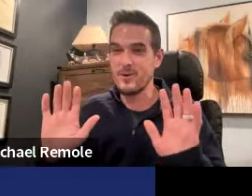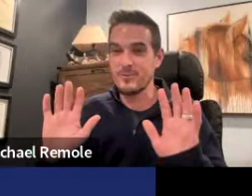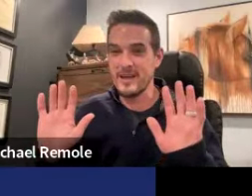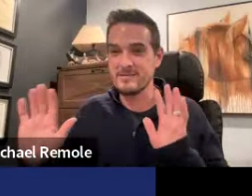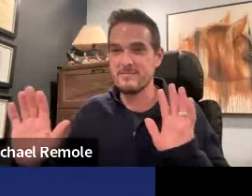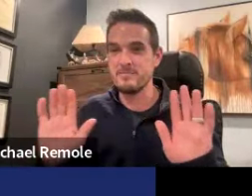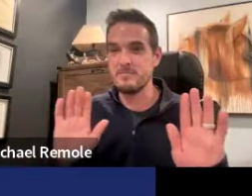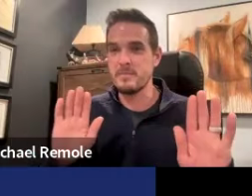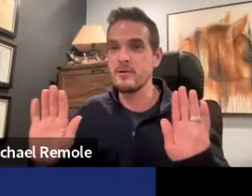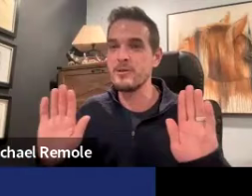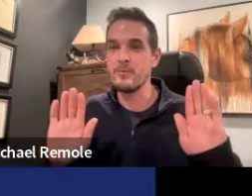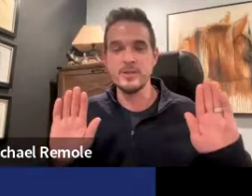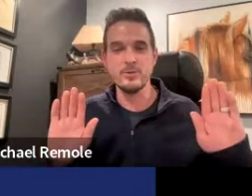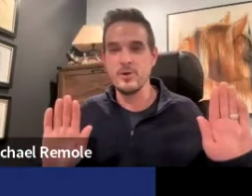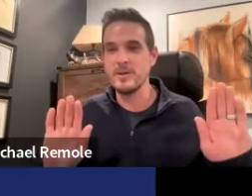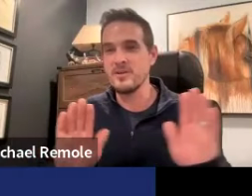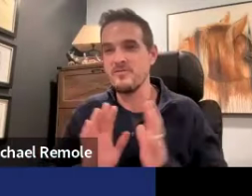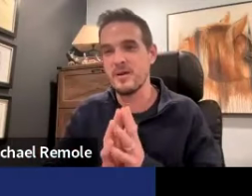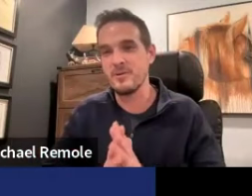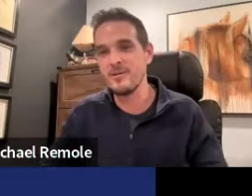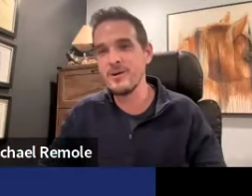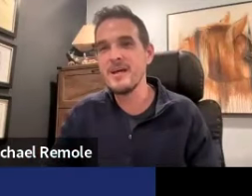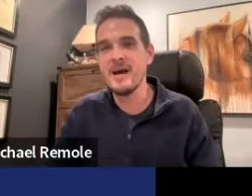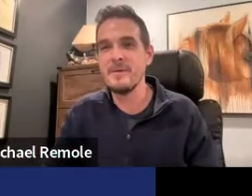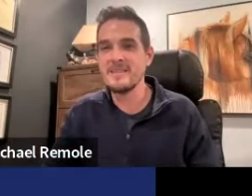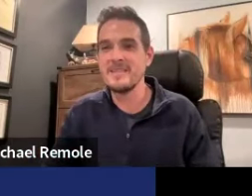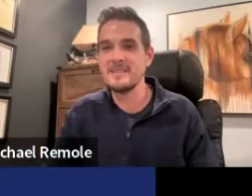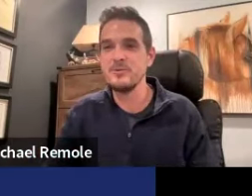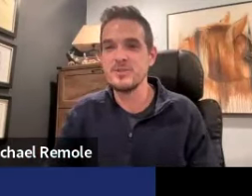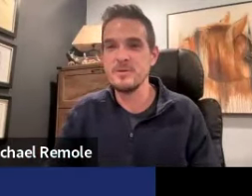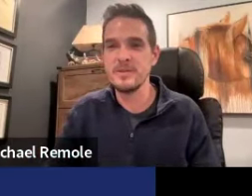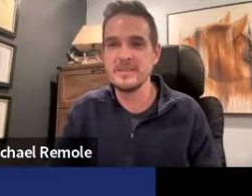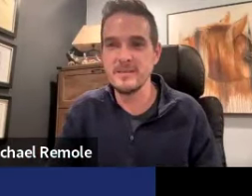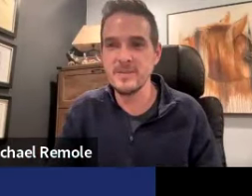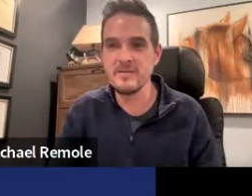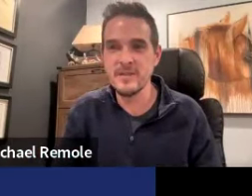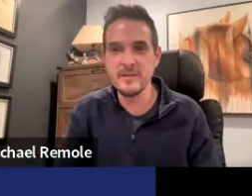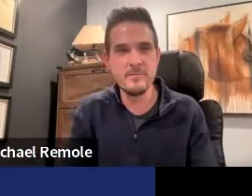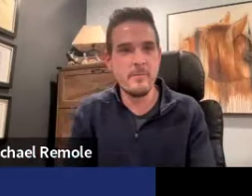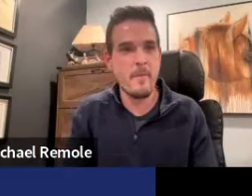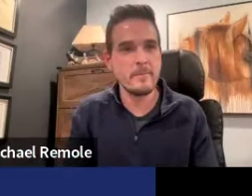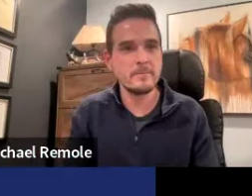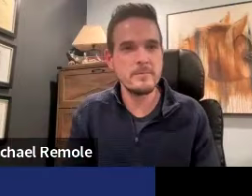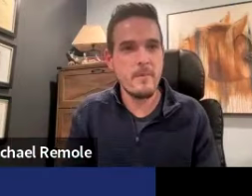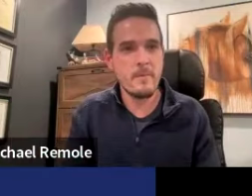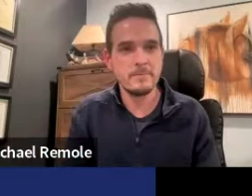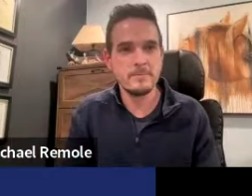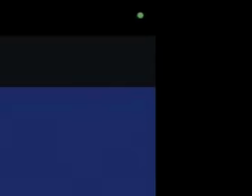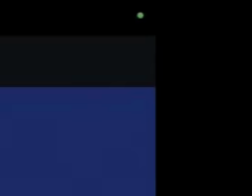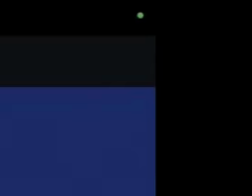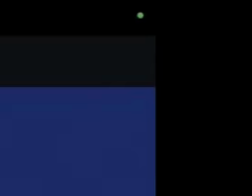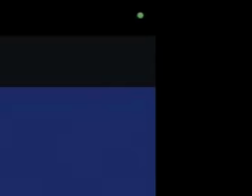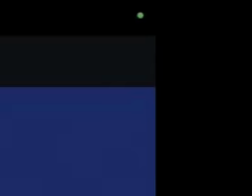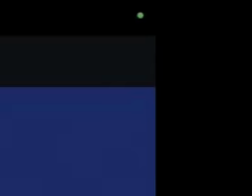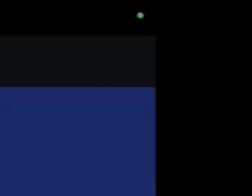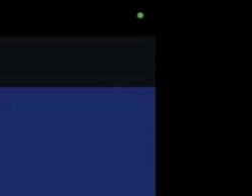we start with that parallel. We do so much stuff parallel, as he continues to build that sense of safety here. Are